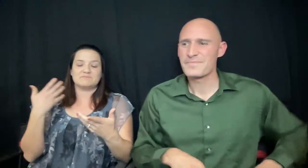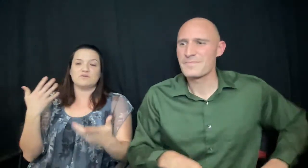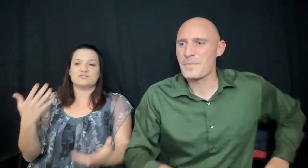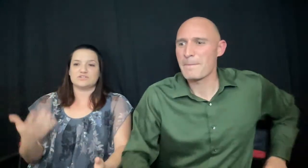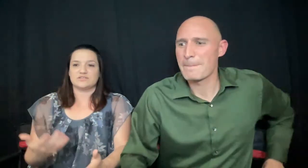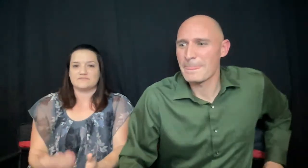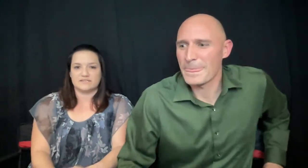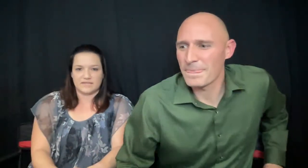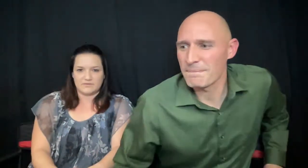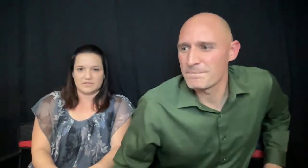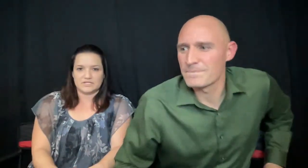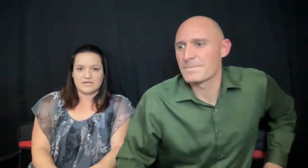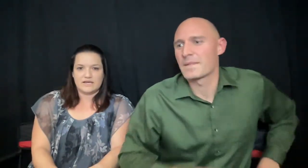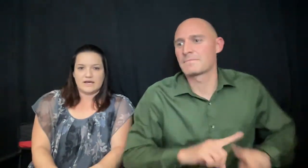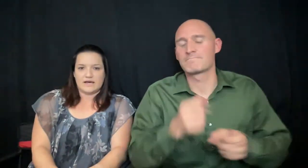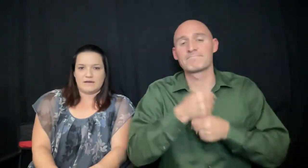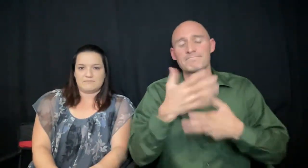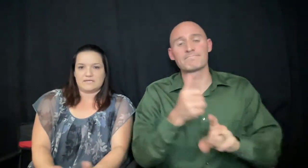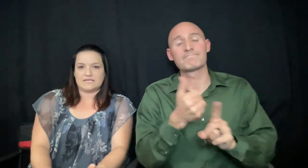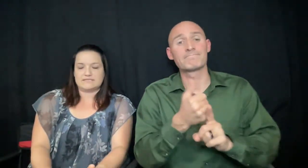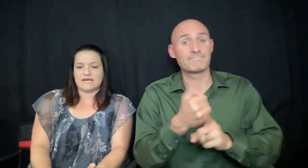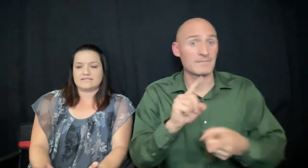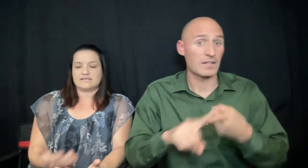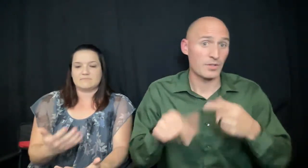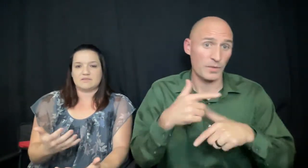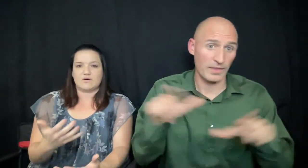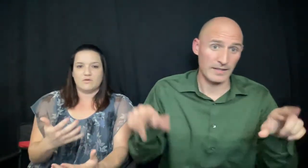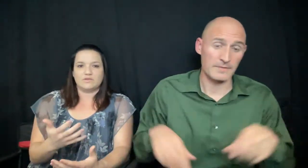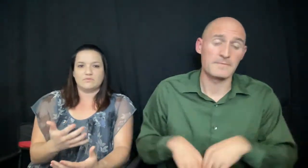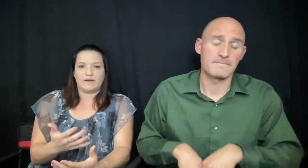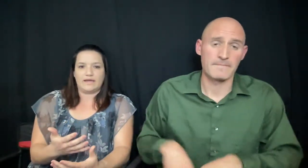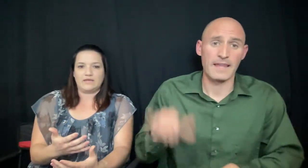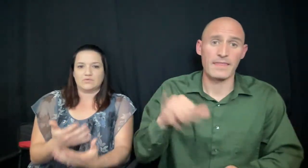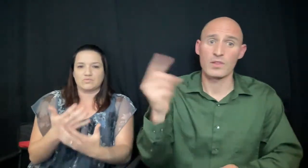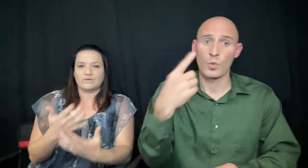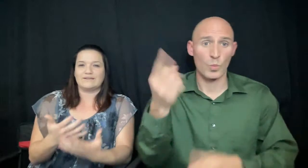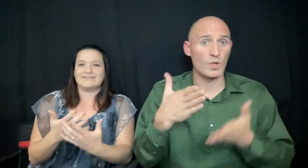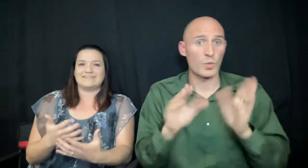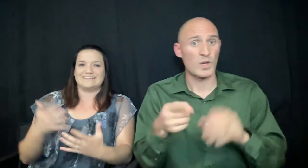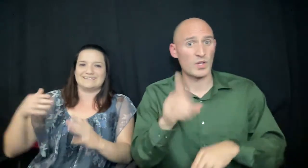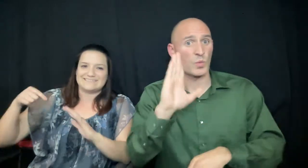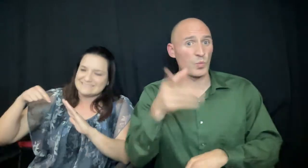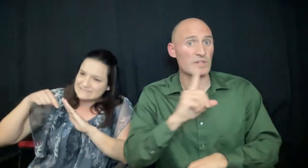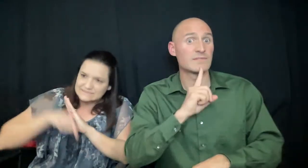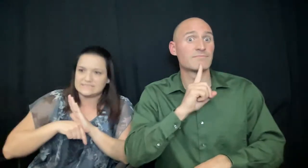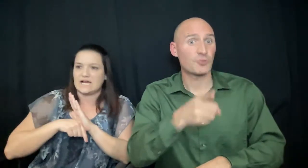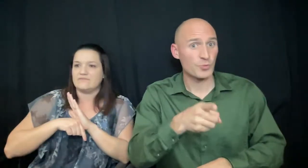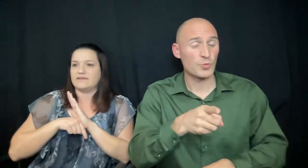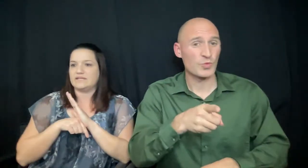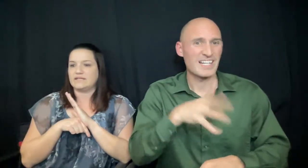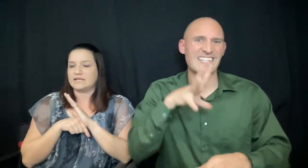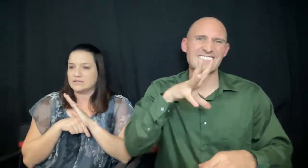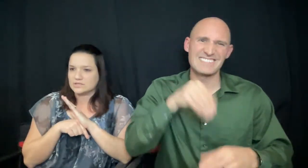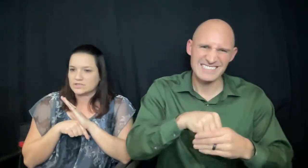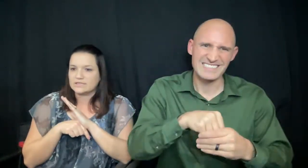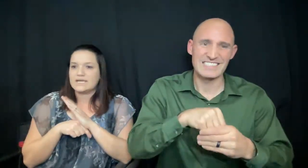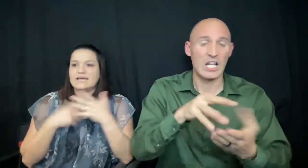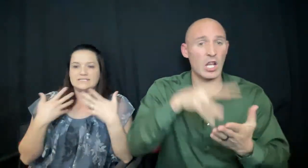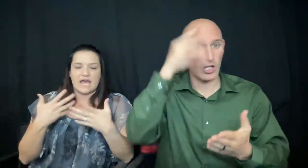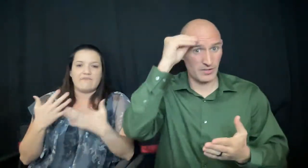exposing yourself to the language, because that's going to be the only way you're really going to dive in and learn is having